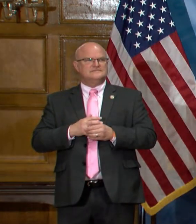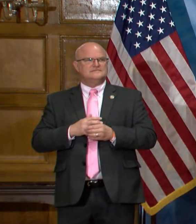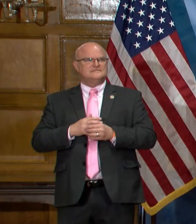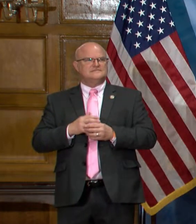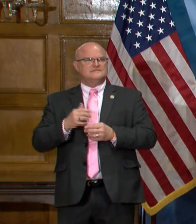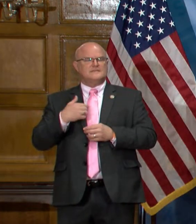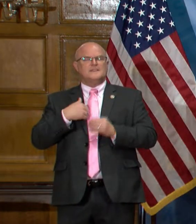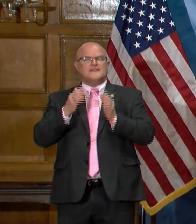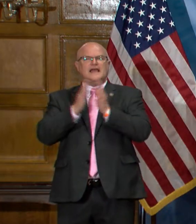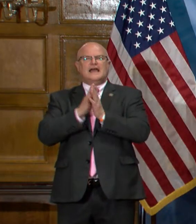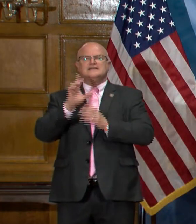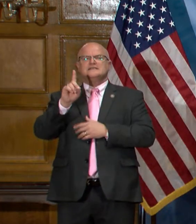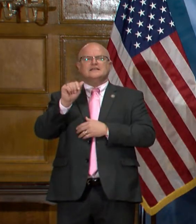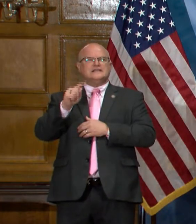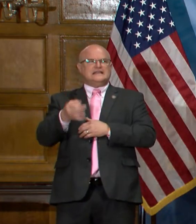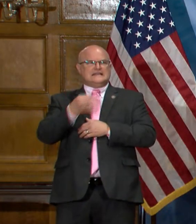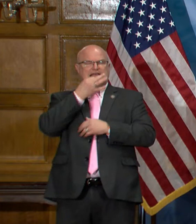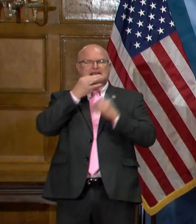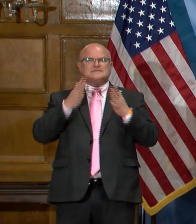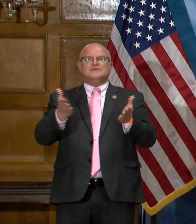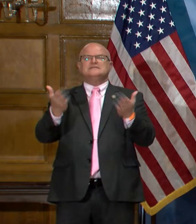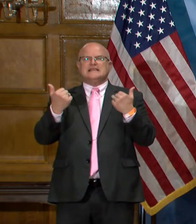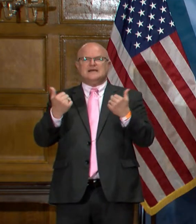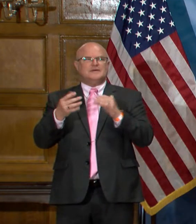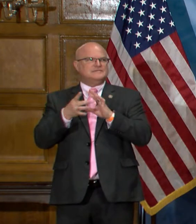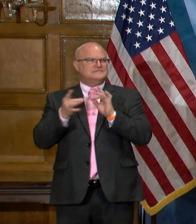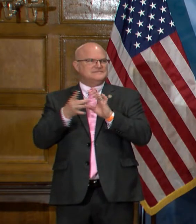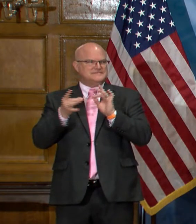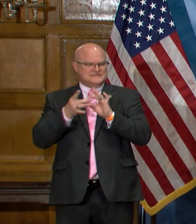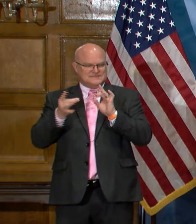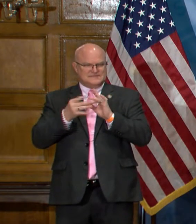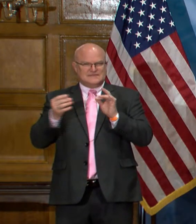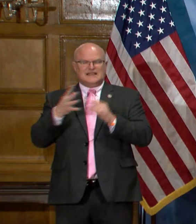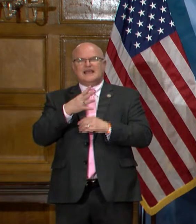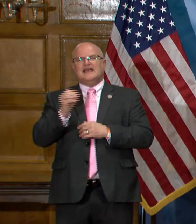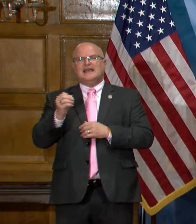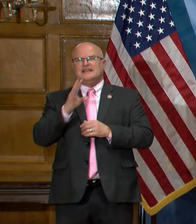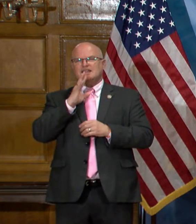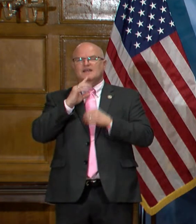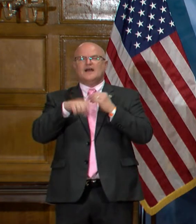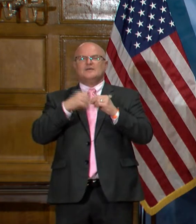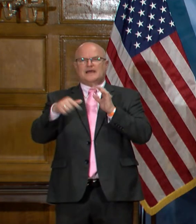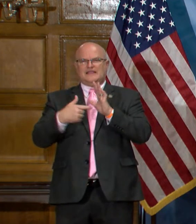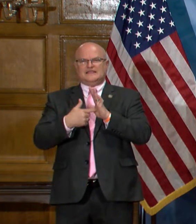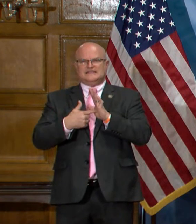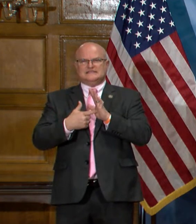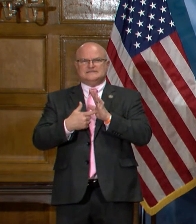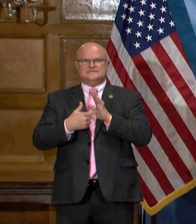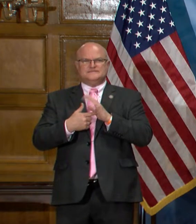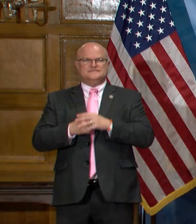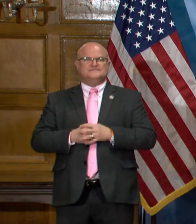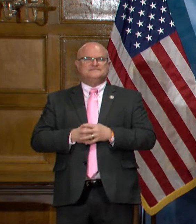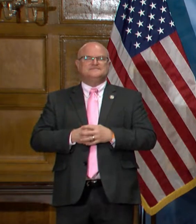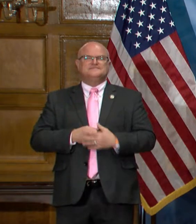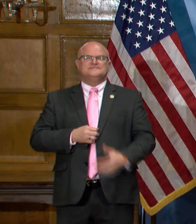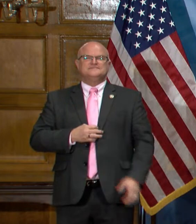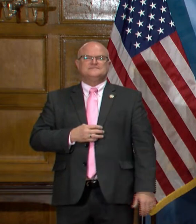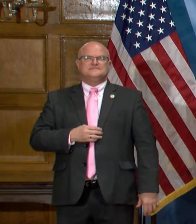I'll ask our data experts to come up here and to talk about this.